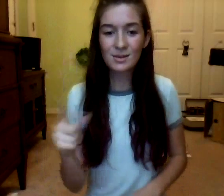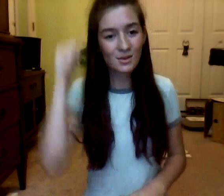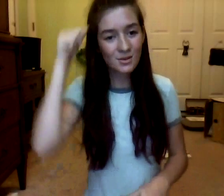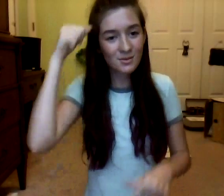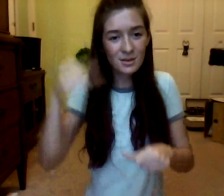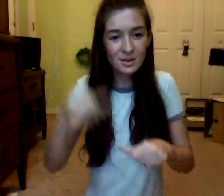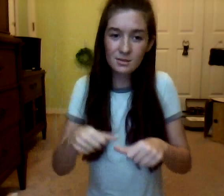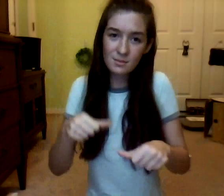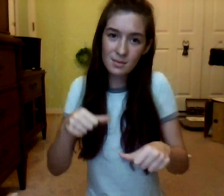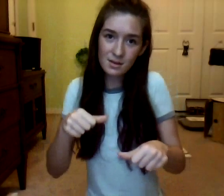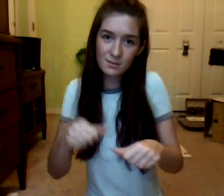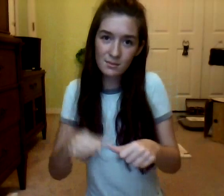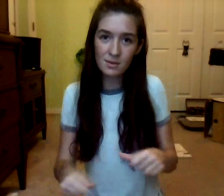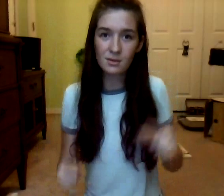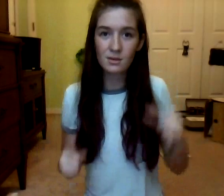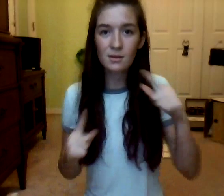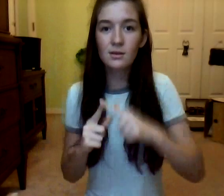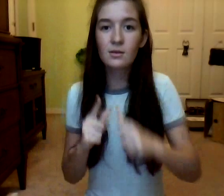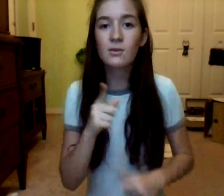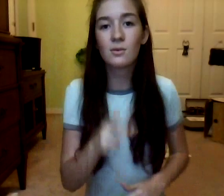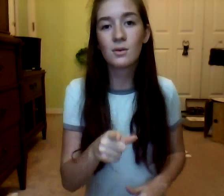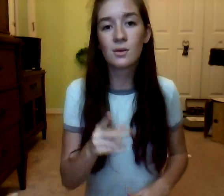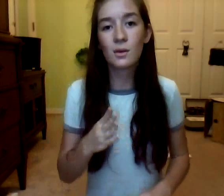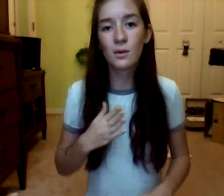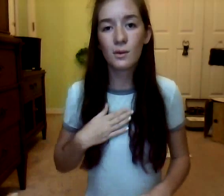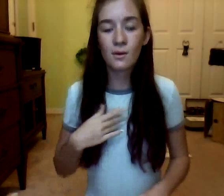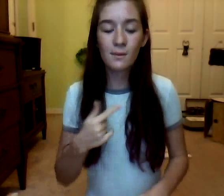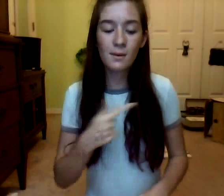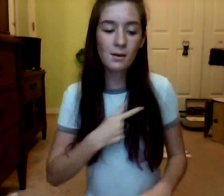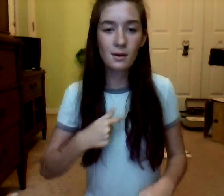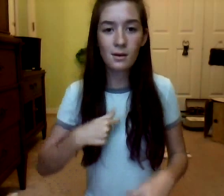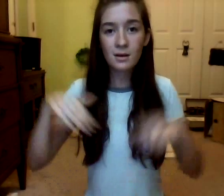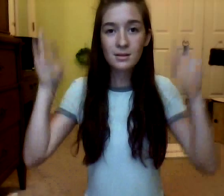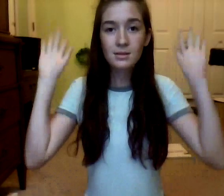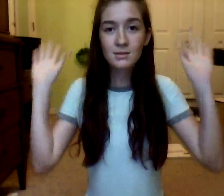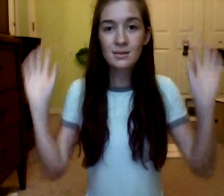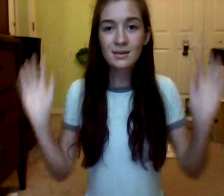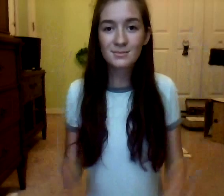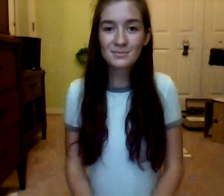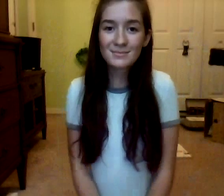should always remember, to you, my heart I surrender.